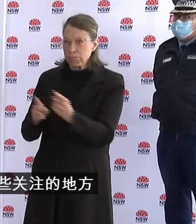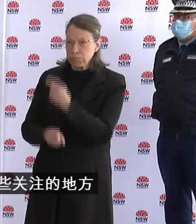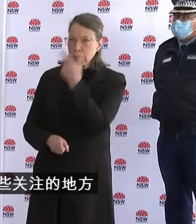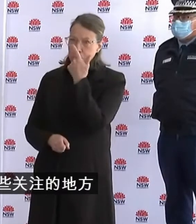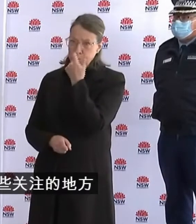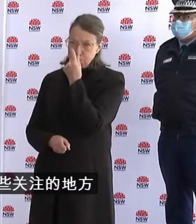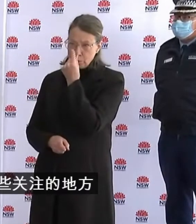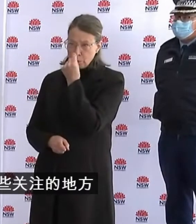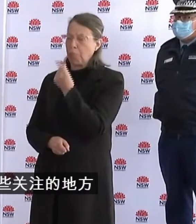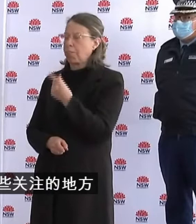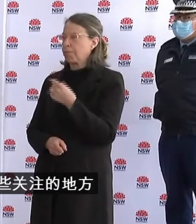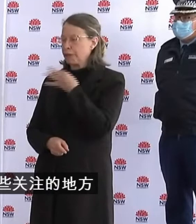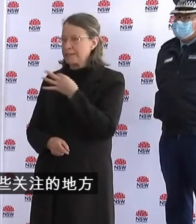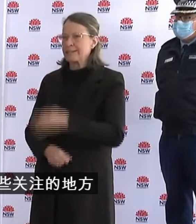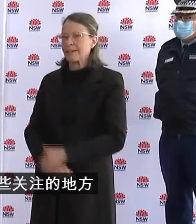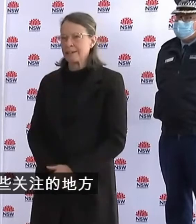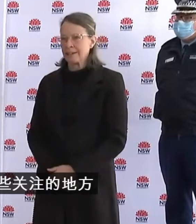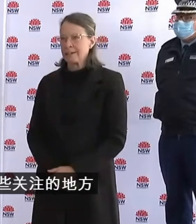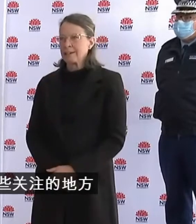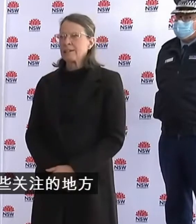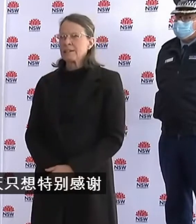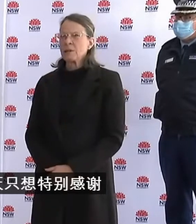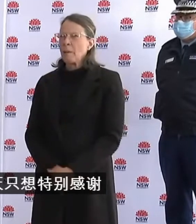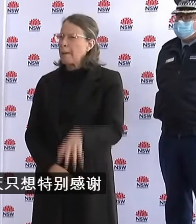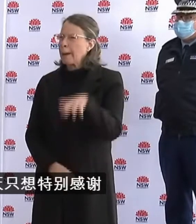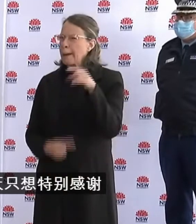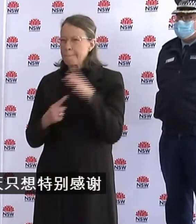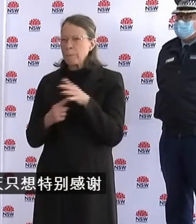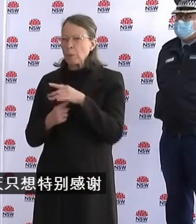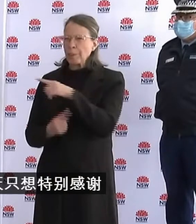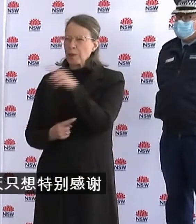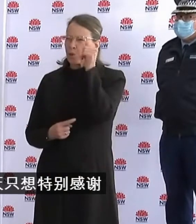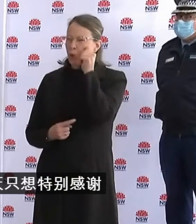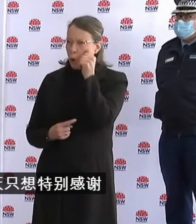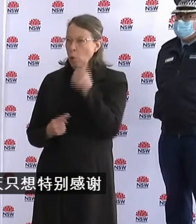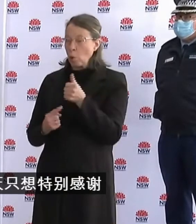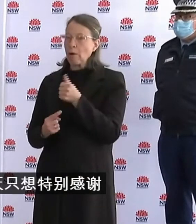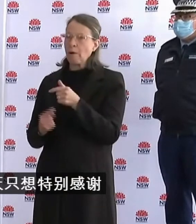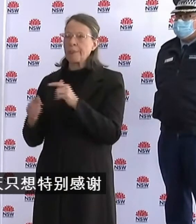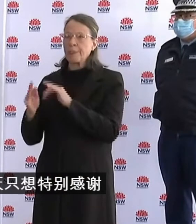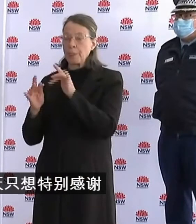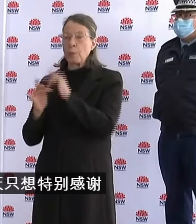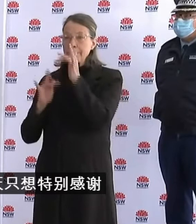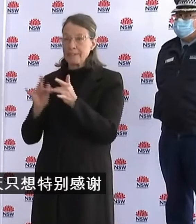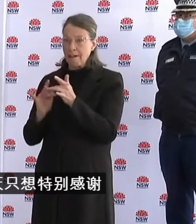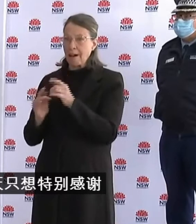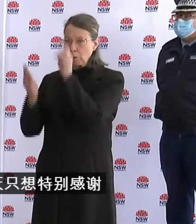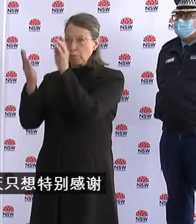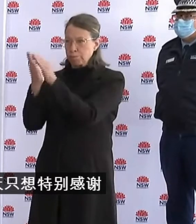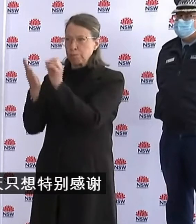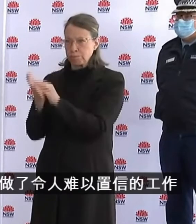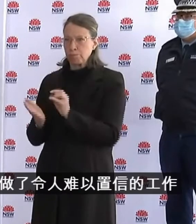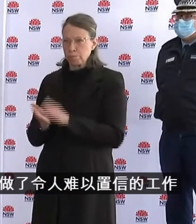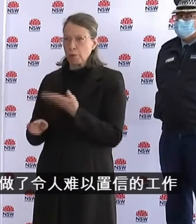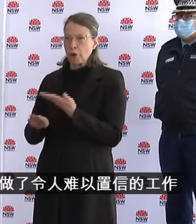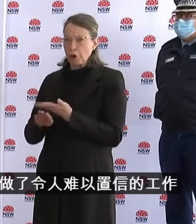remember being in a particular place, so please know those venues of concern are often updated and for good cause. I just want to thank in